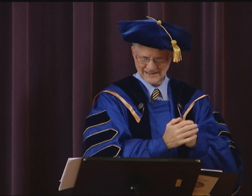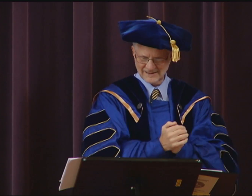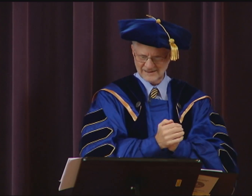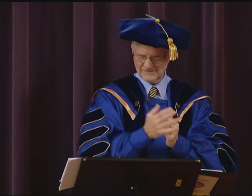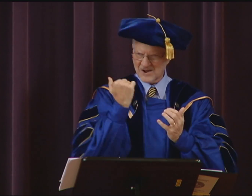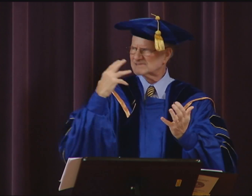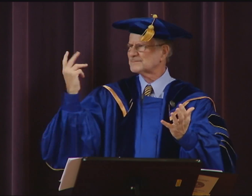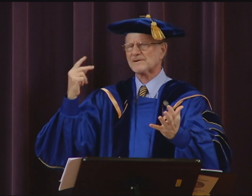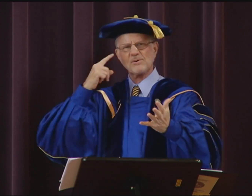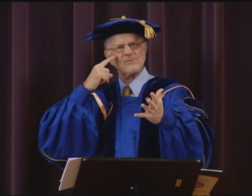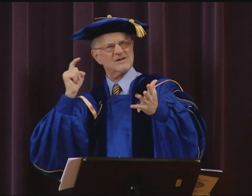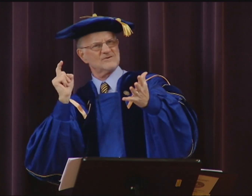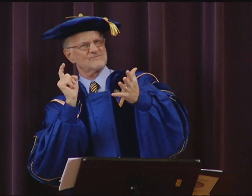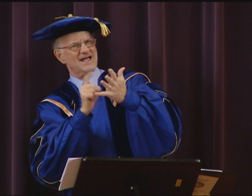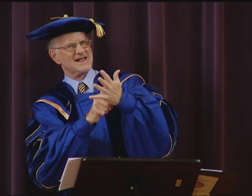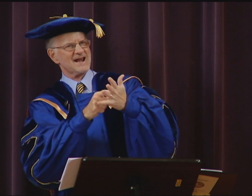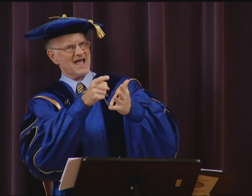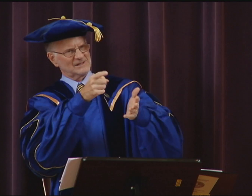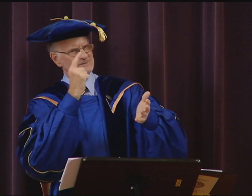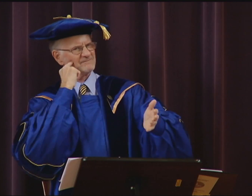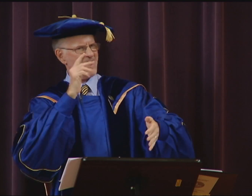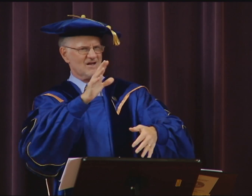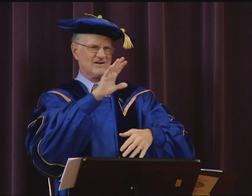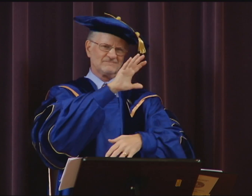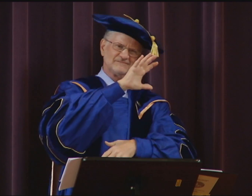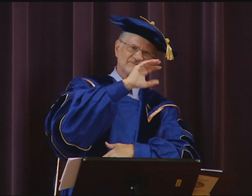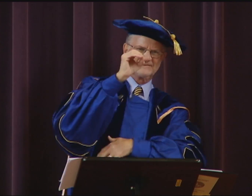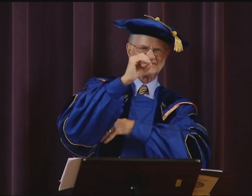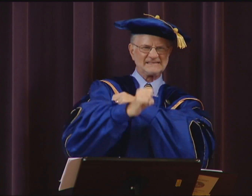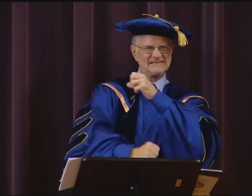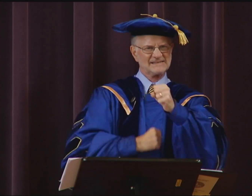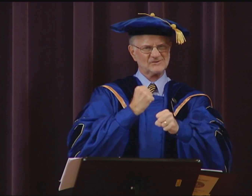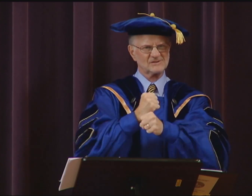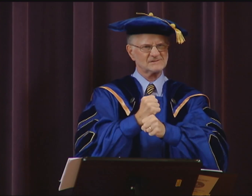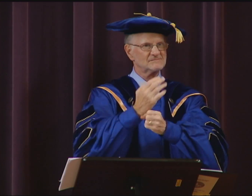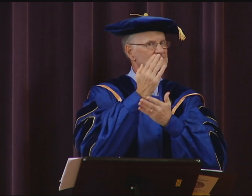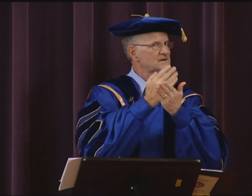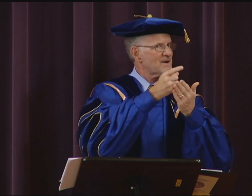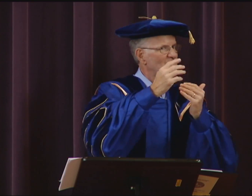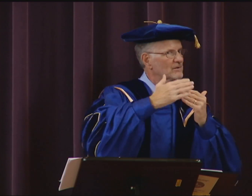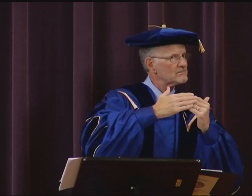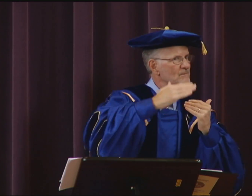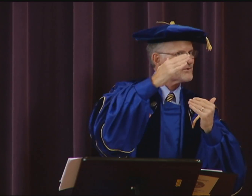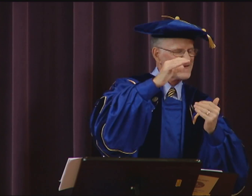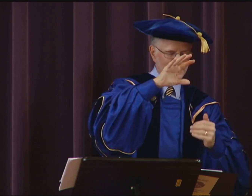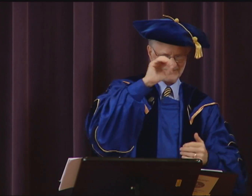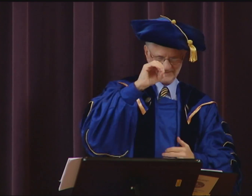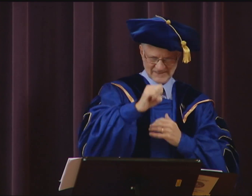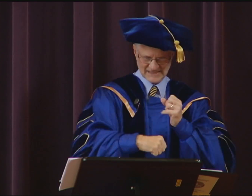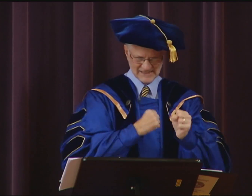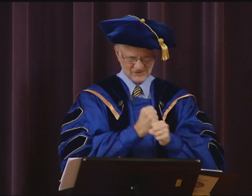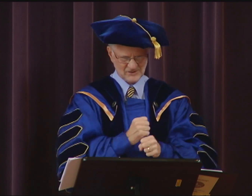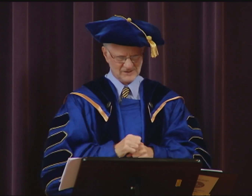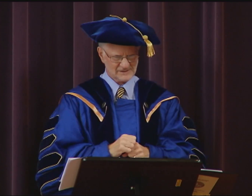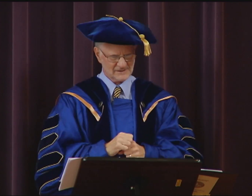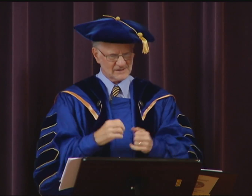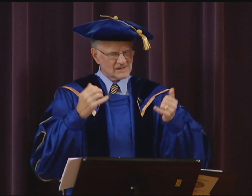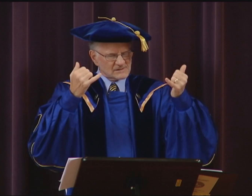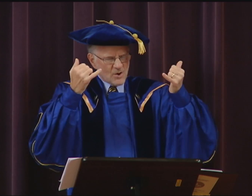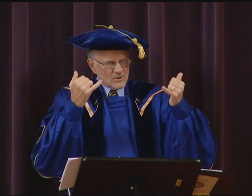this weekend. People will recognize you then for your 50 years, and some even more than 50